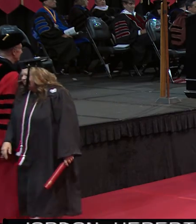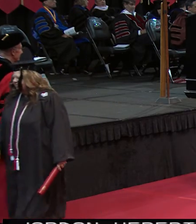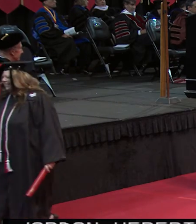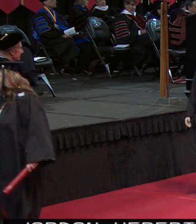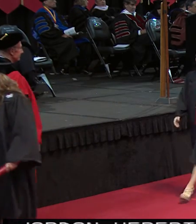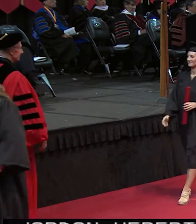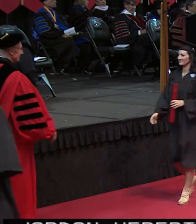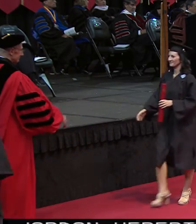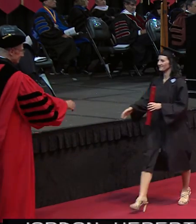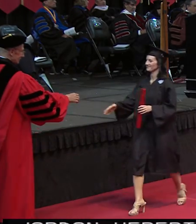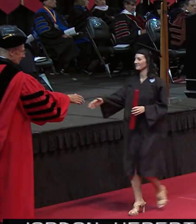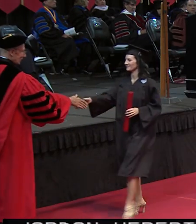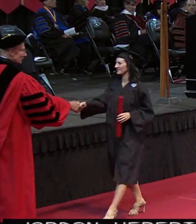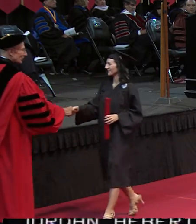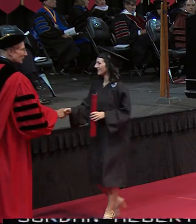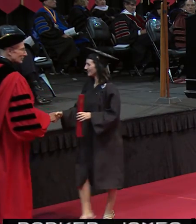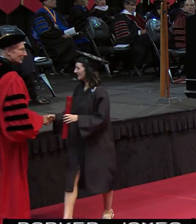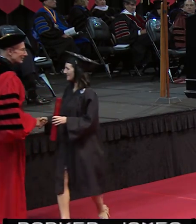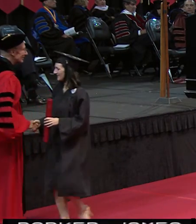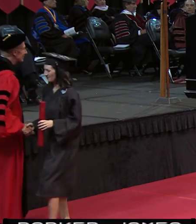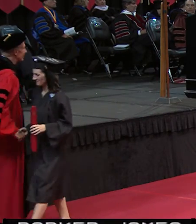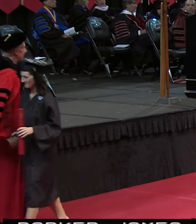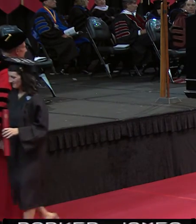Mercedes Gabrielle Johnson.